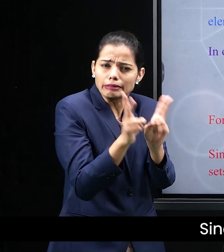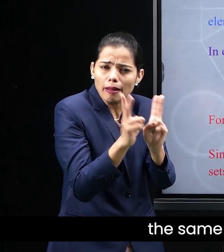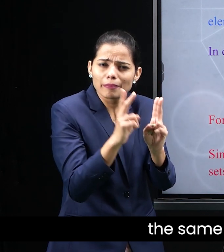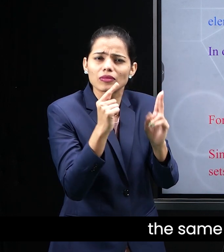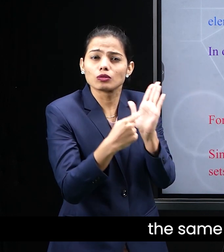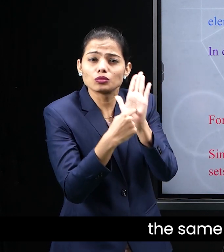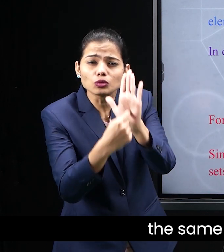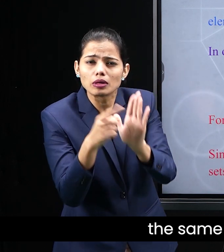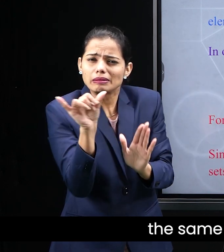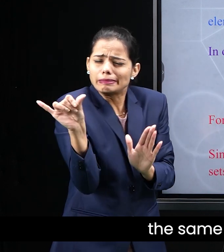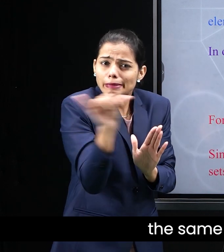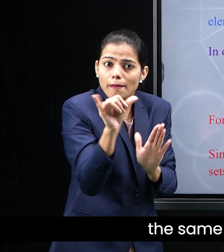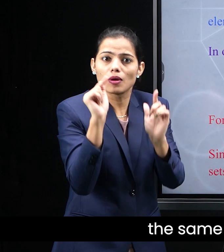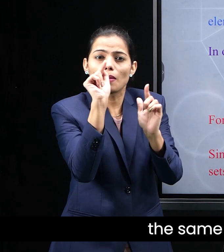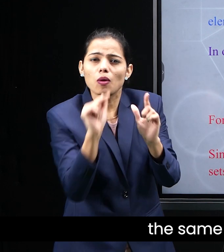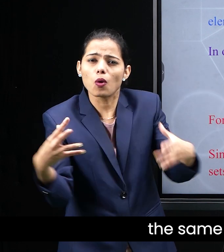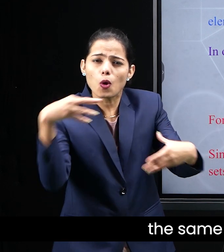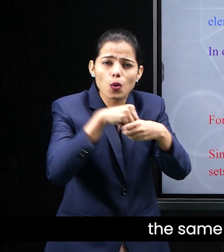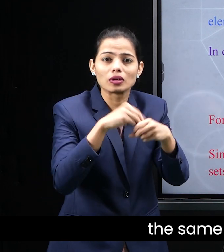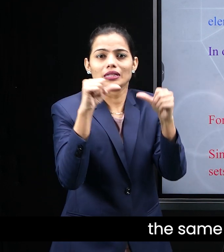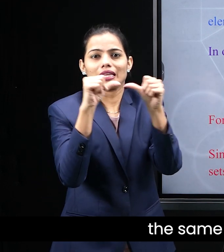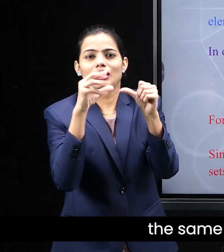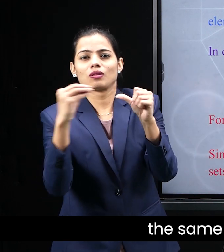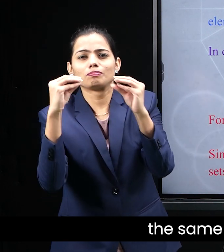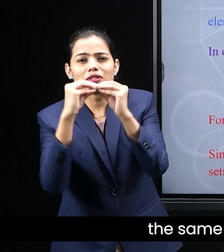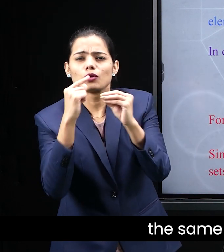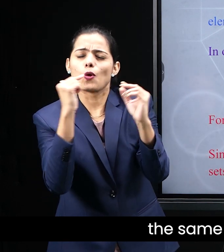the same elements, A and B are equal sets.